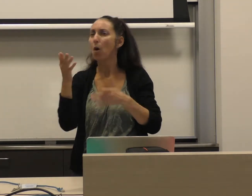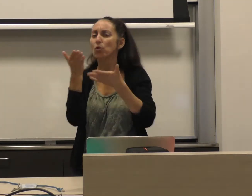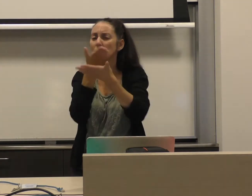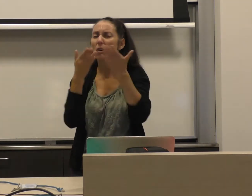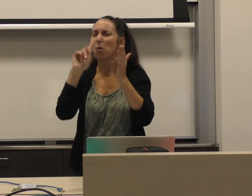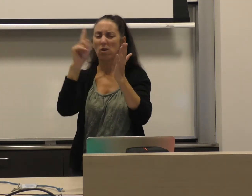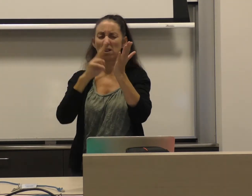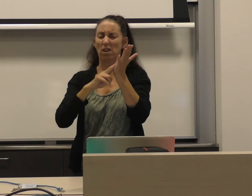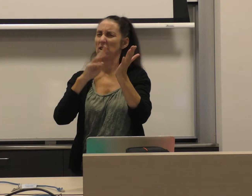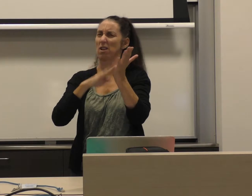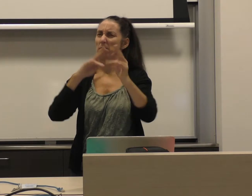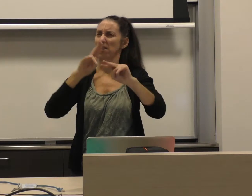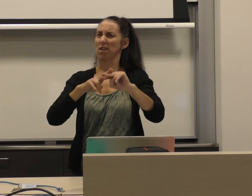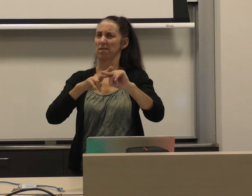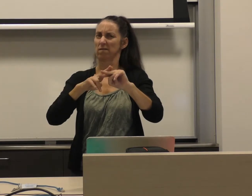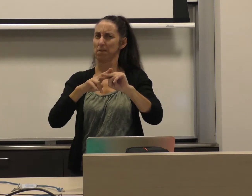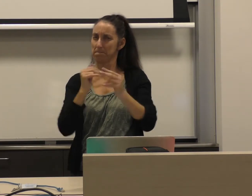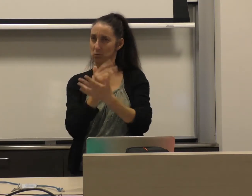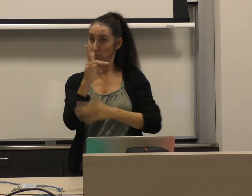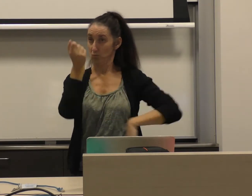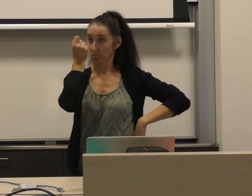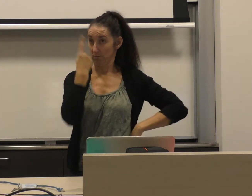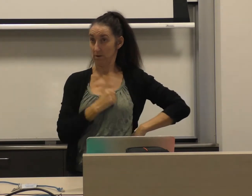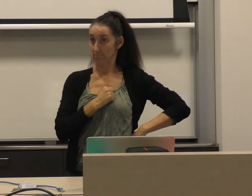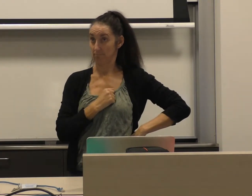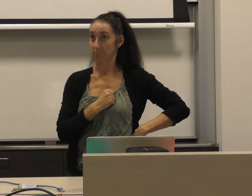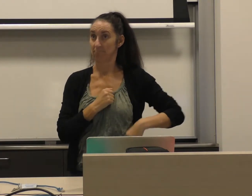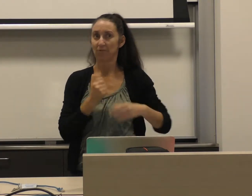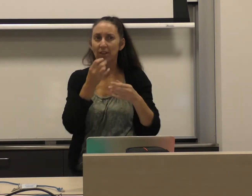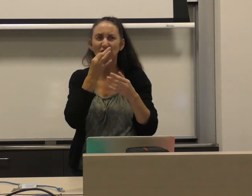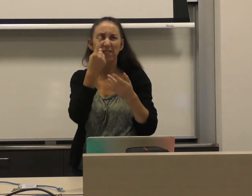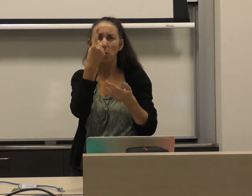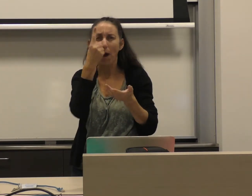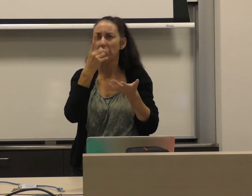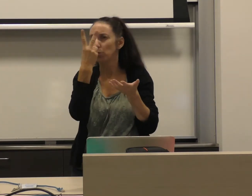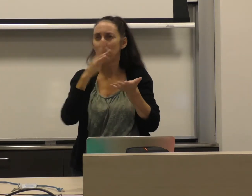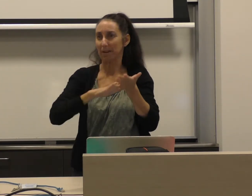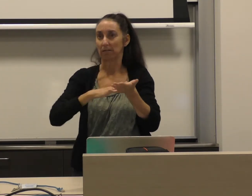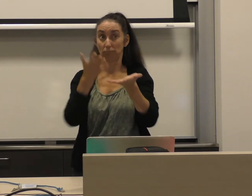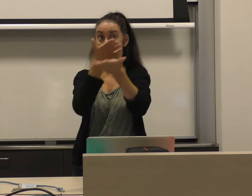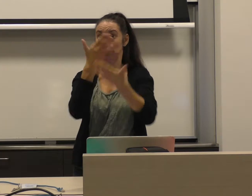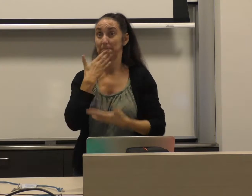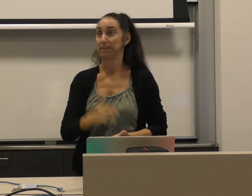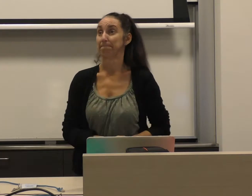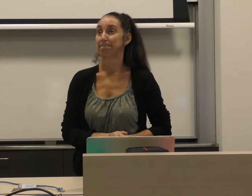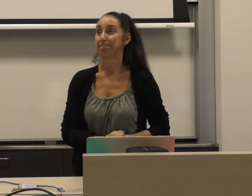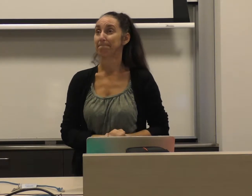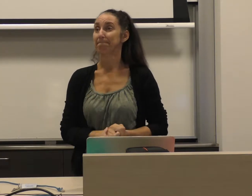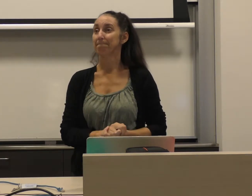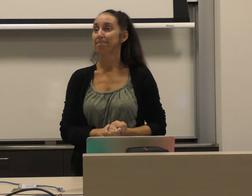There may be times when I may want you to talk about, and here's a good example, a couple